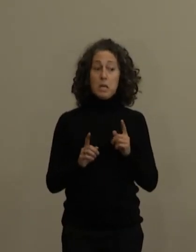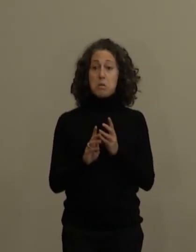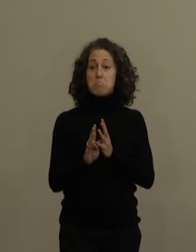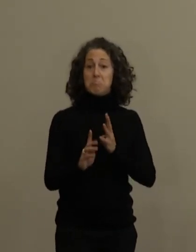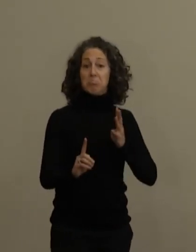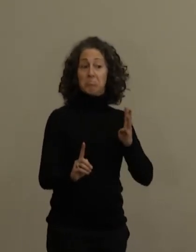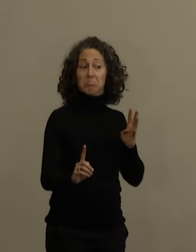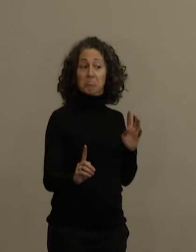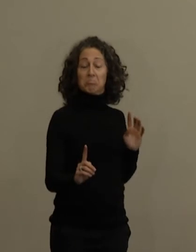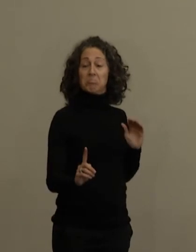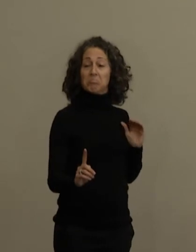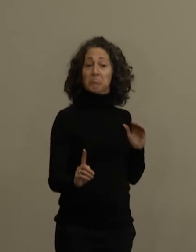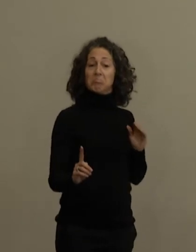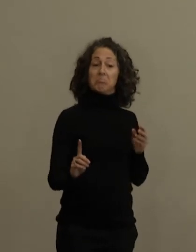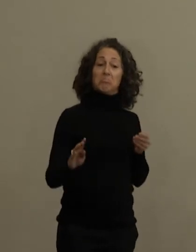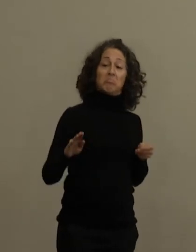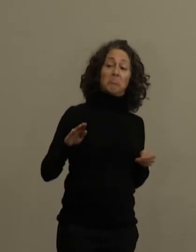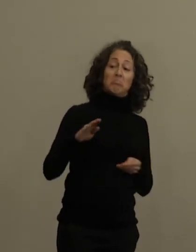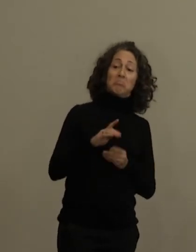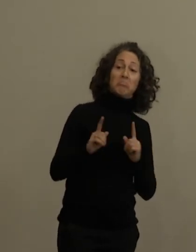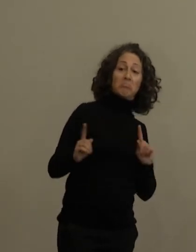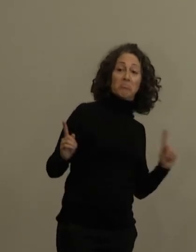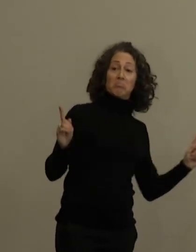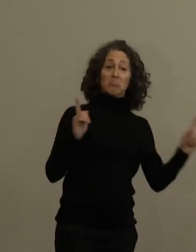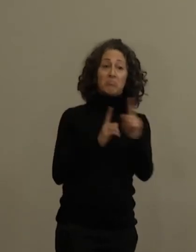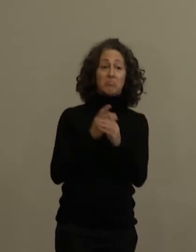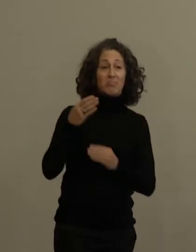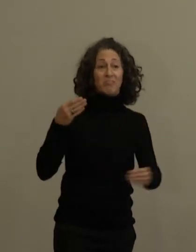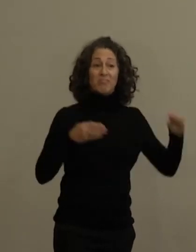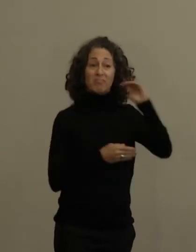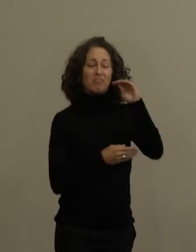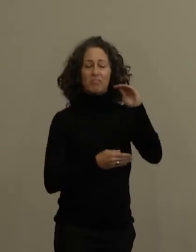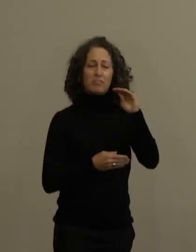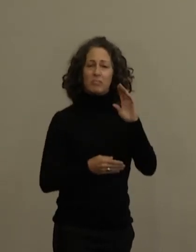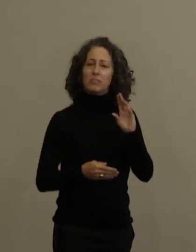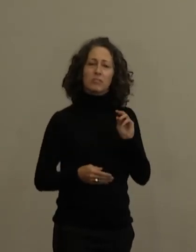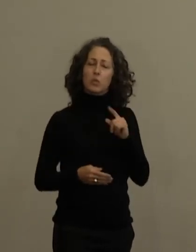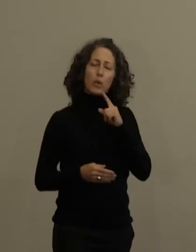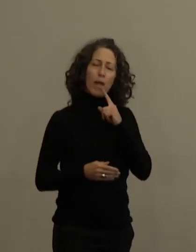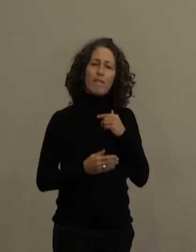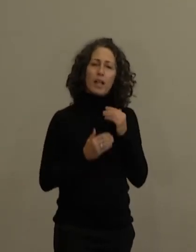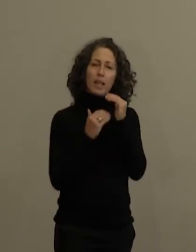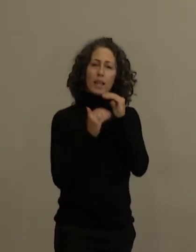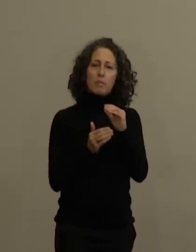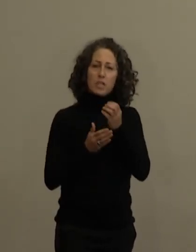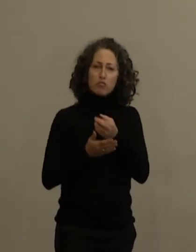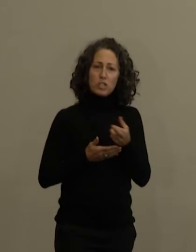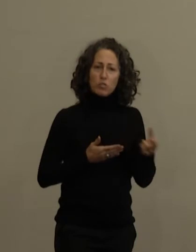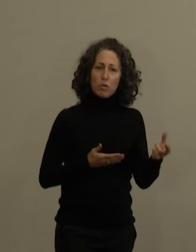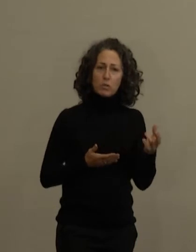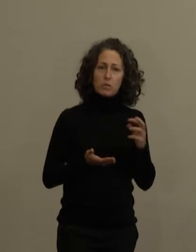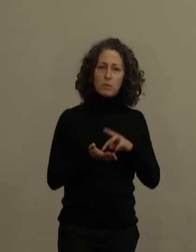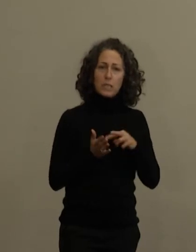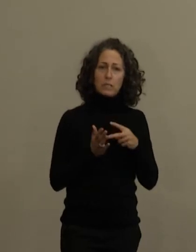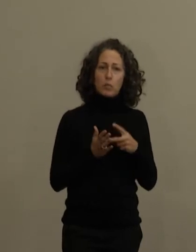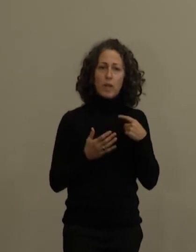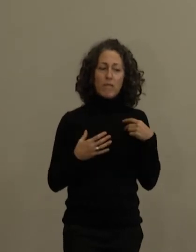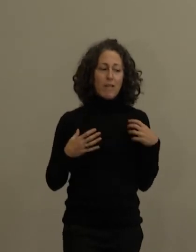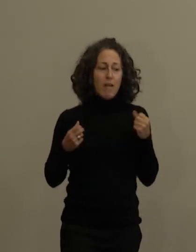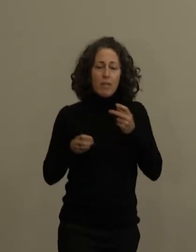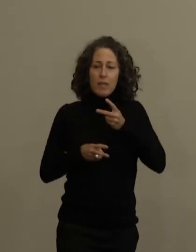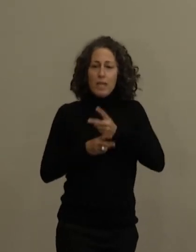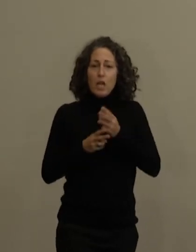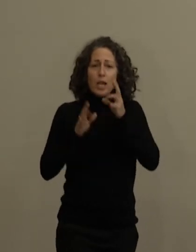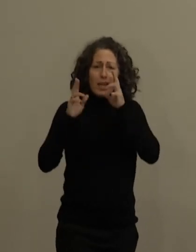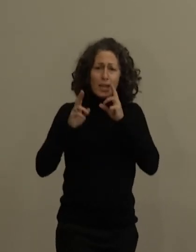when we have a highly limited resource that we want to prioritize for our healthcare heroes,